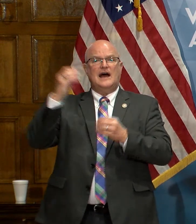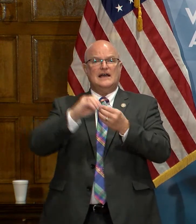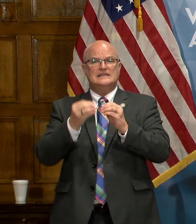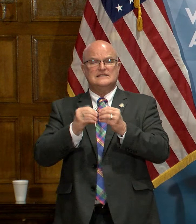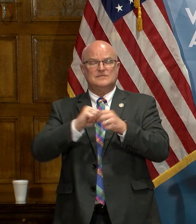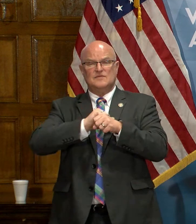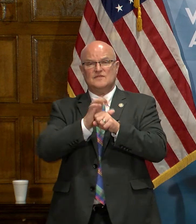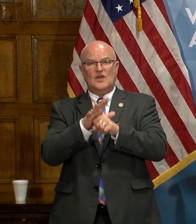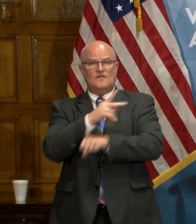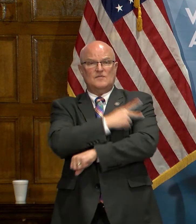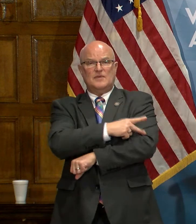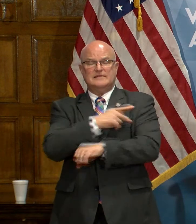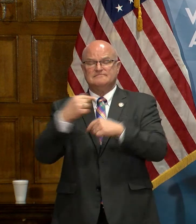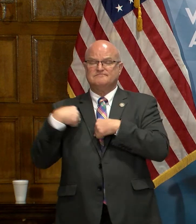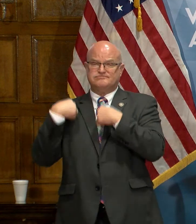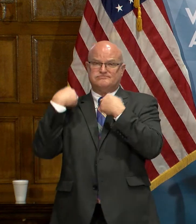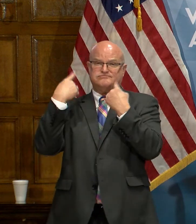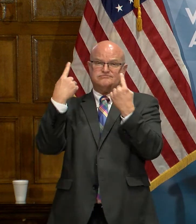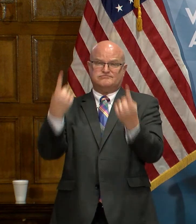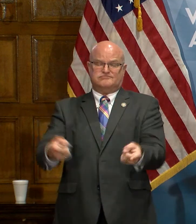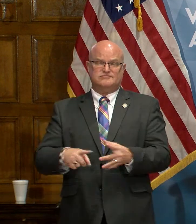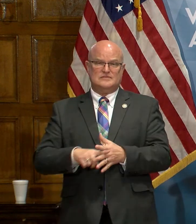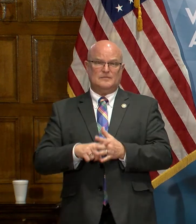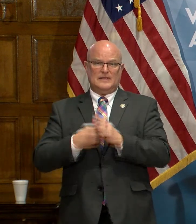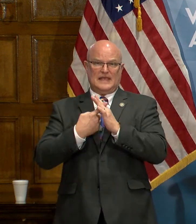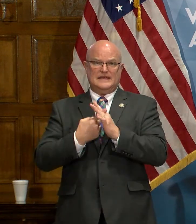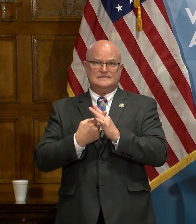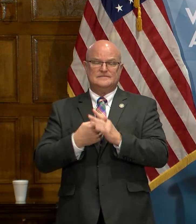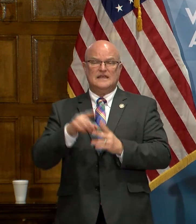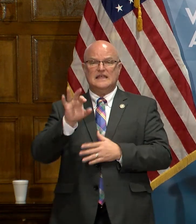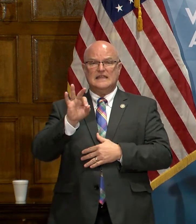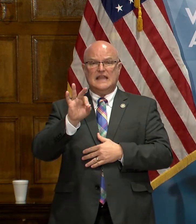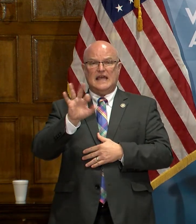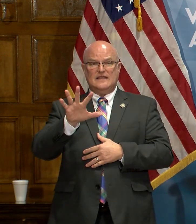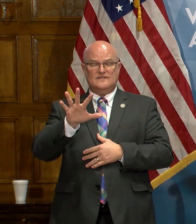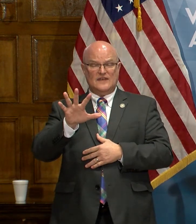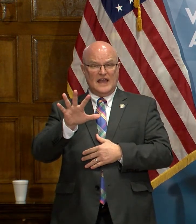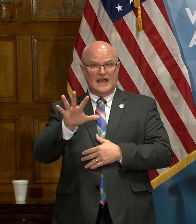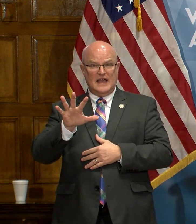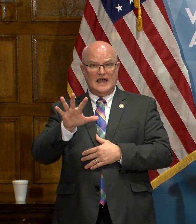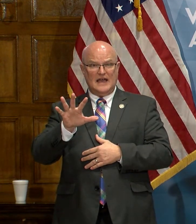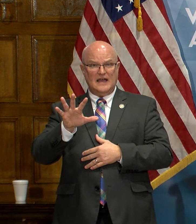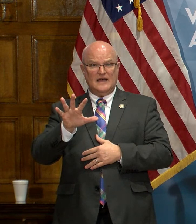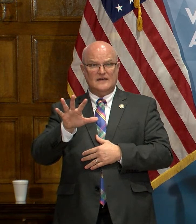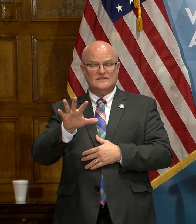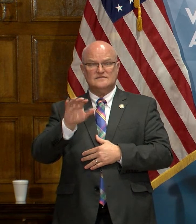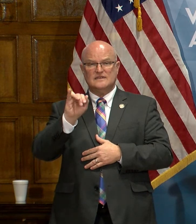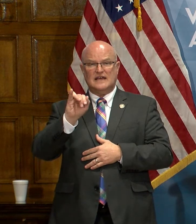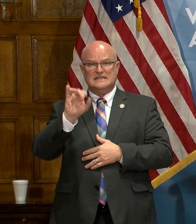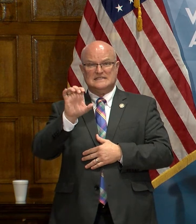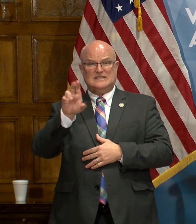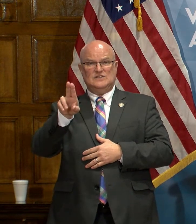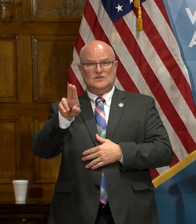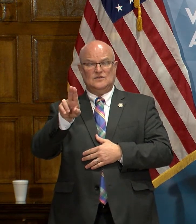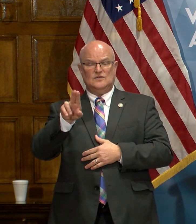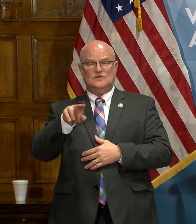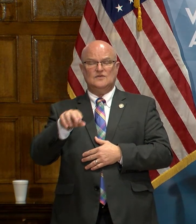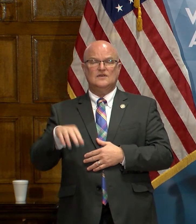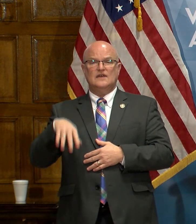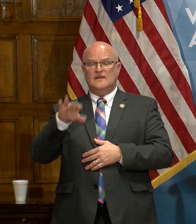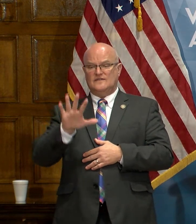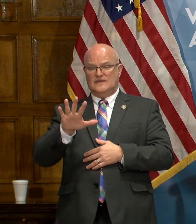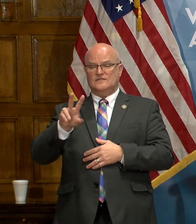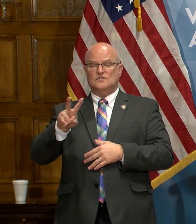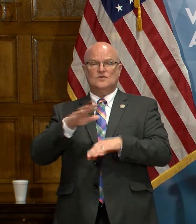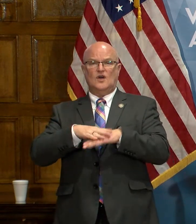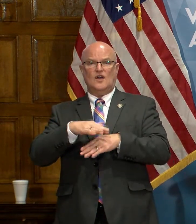COVID patients we've had since the pandemic began. 95 of those patients are in intensive care unit, and 52 of those